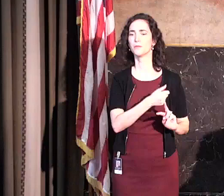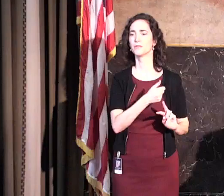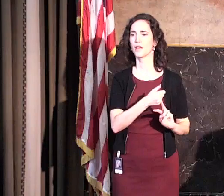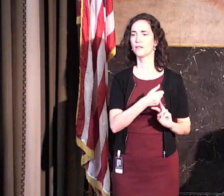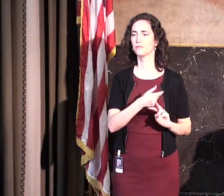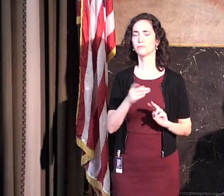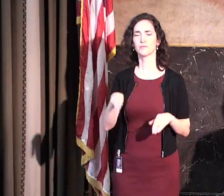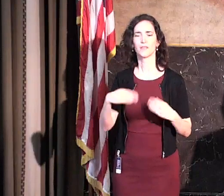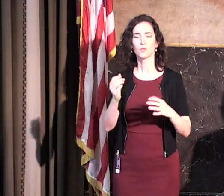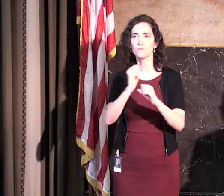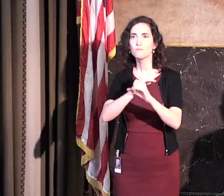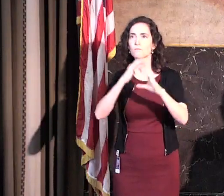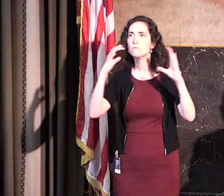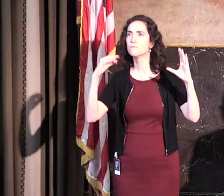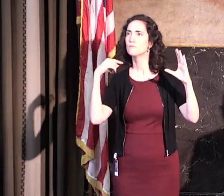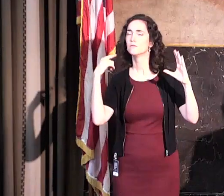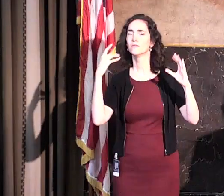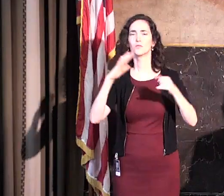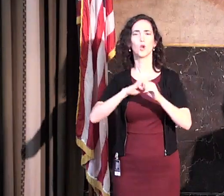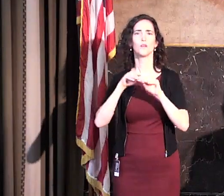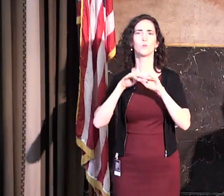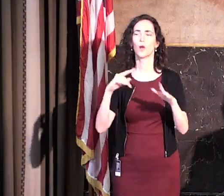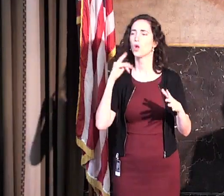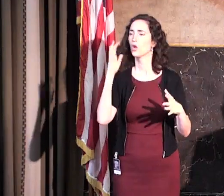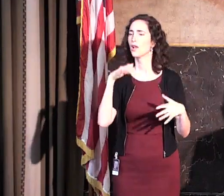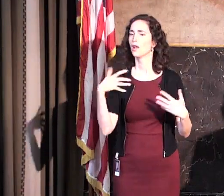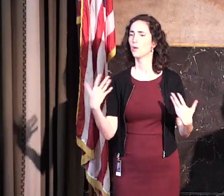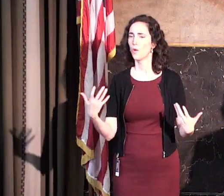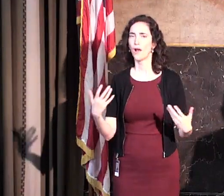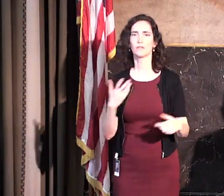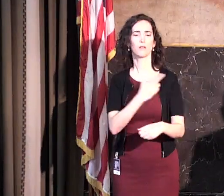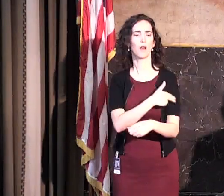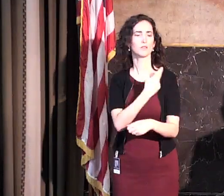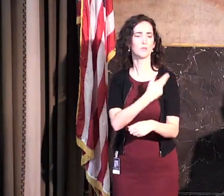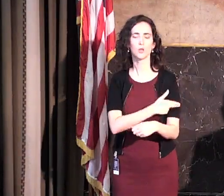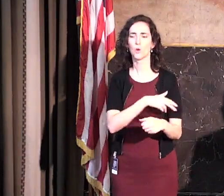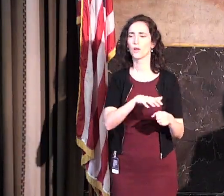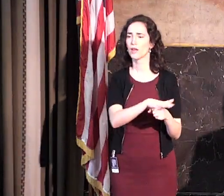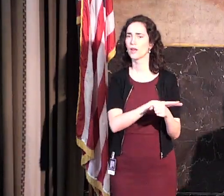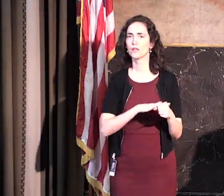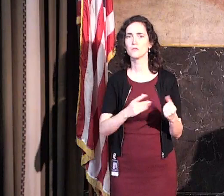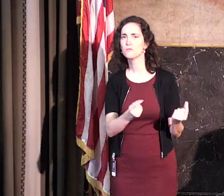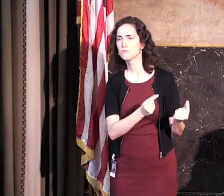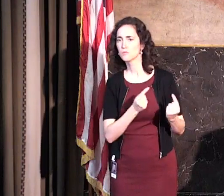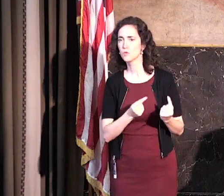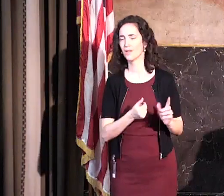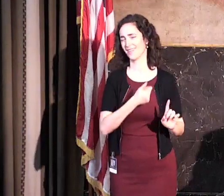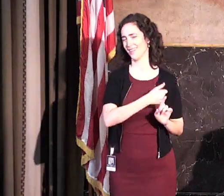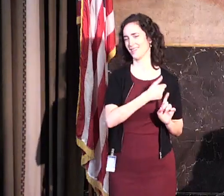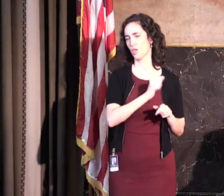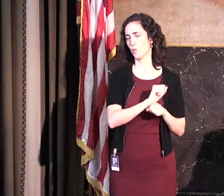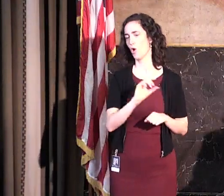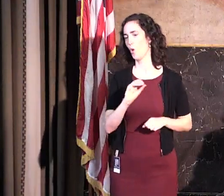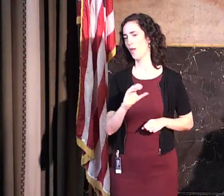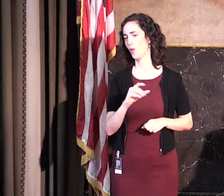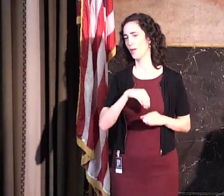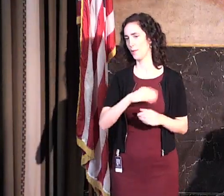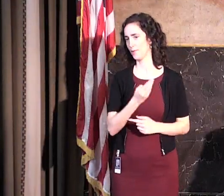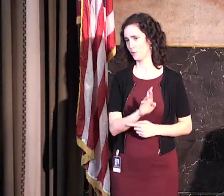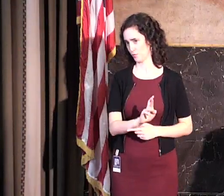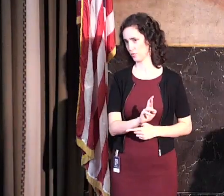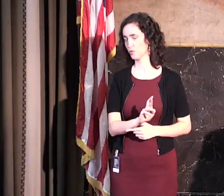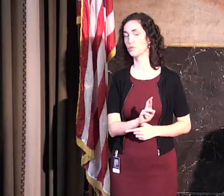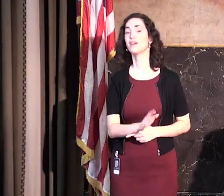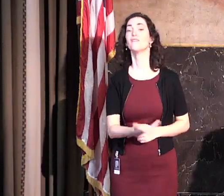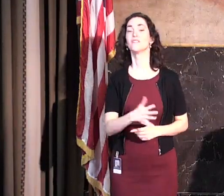glimpse into what the current situation is in the hospital community here in Louisiana. And of course, she's from Our Lady of the Lake here in Baton Rouge.